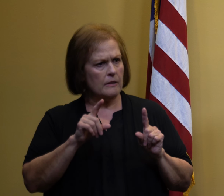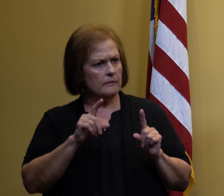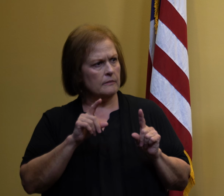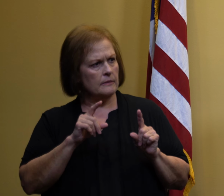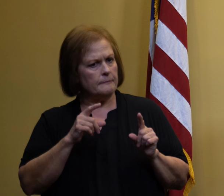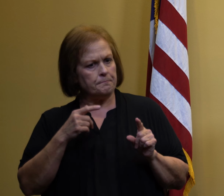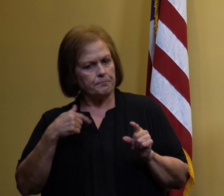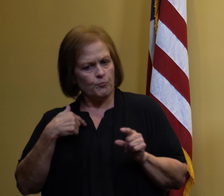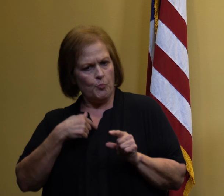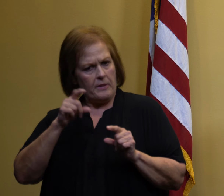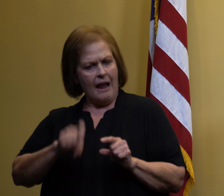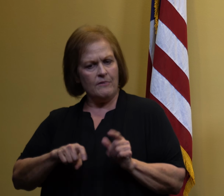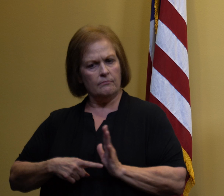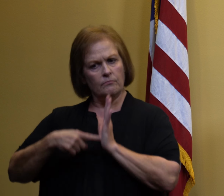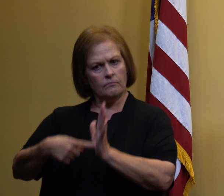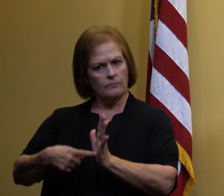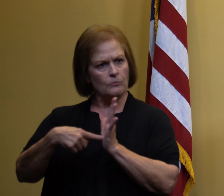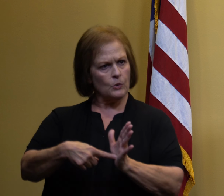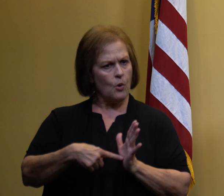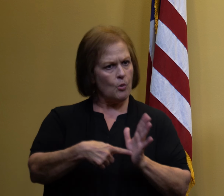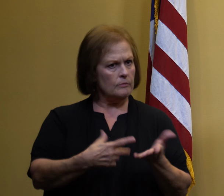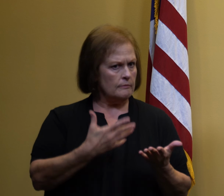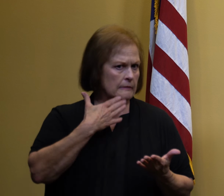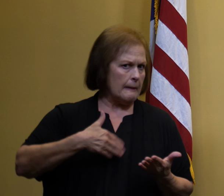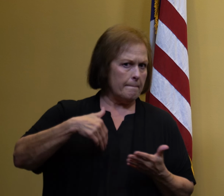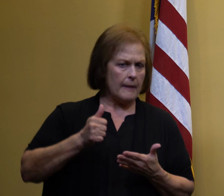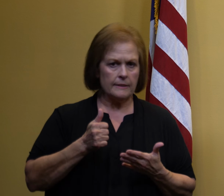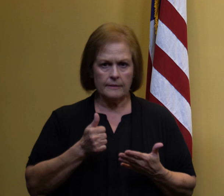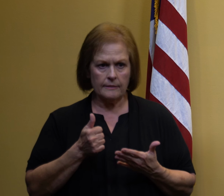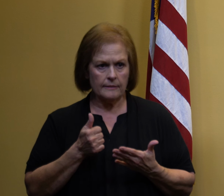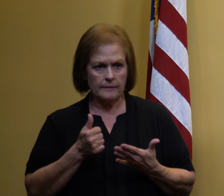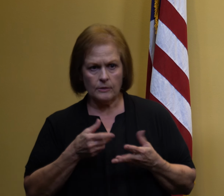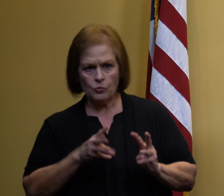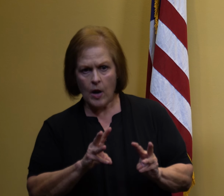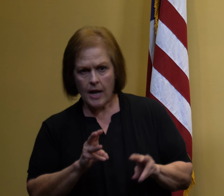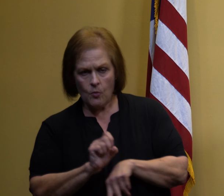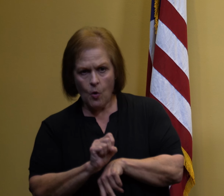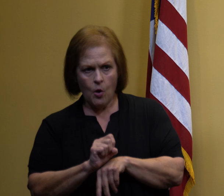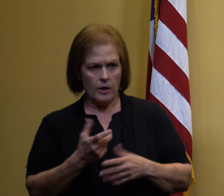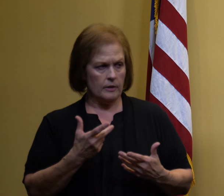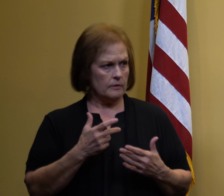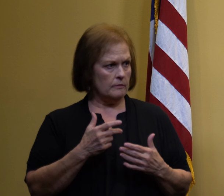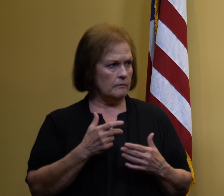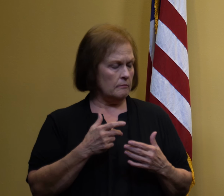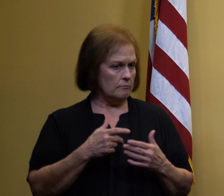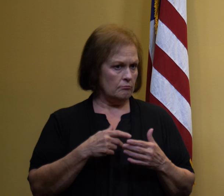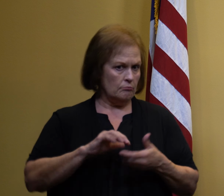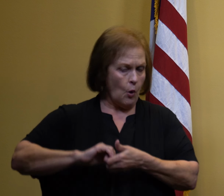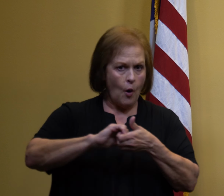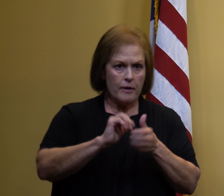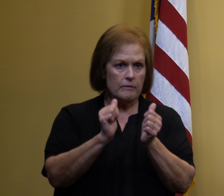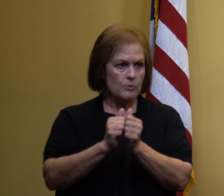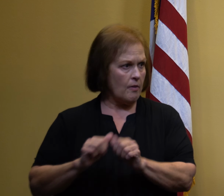that example and that model and sharing best practices on the ground and in real time with our partners across the world,